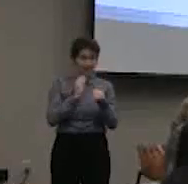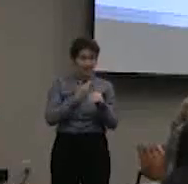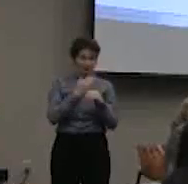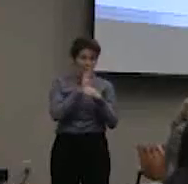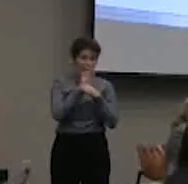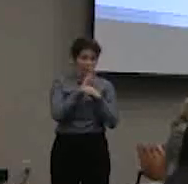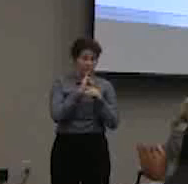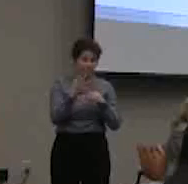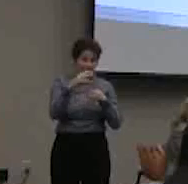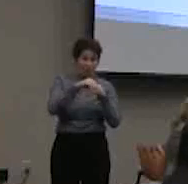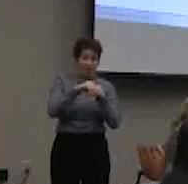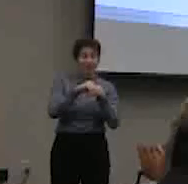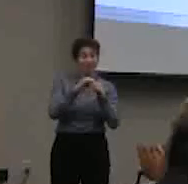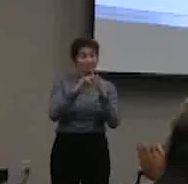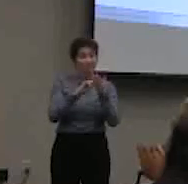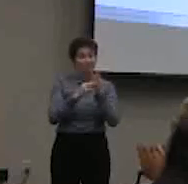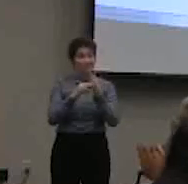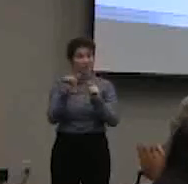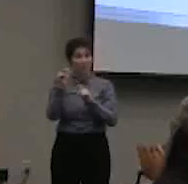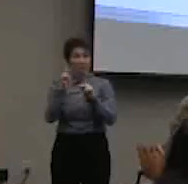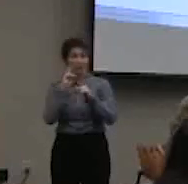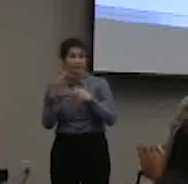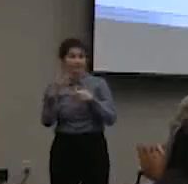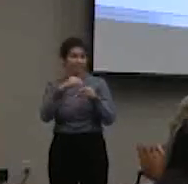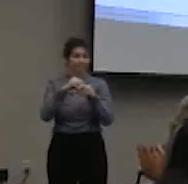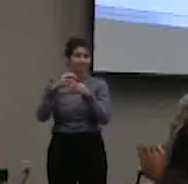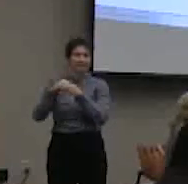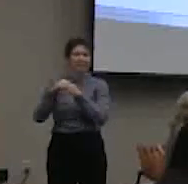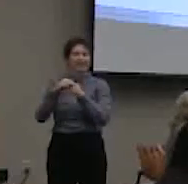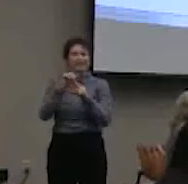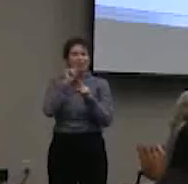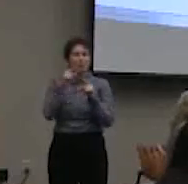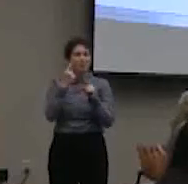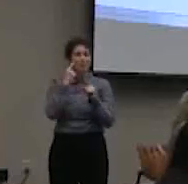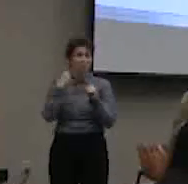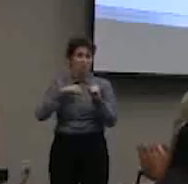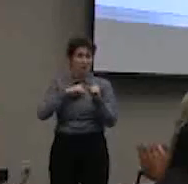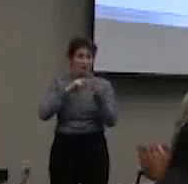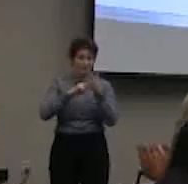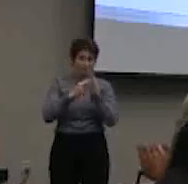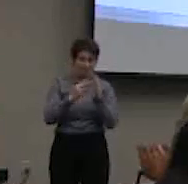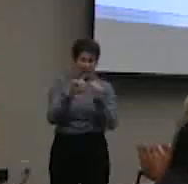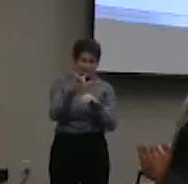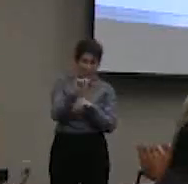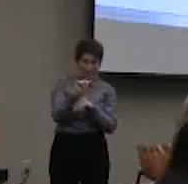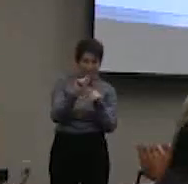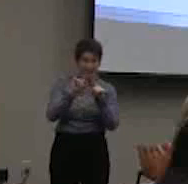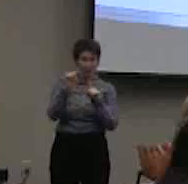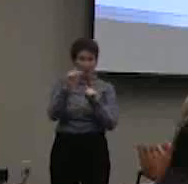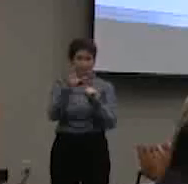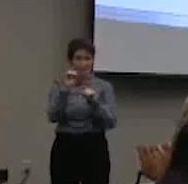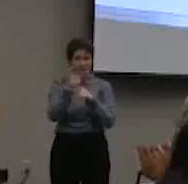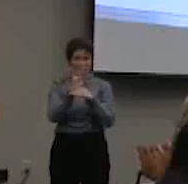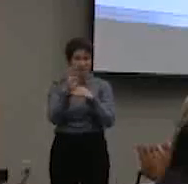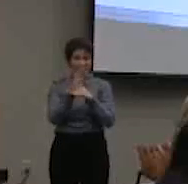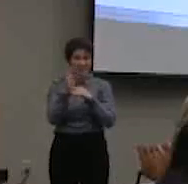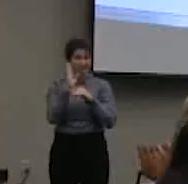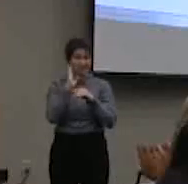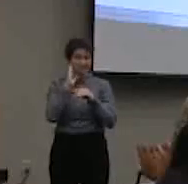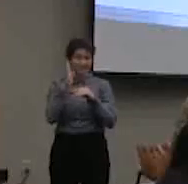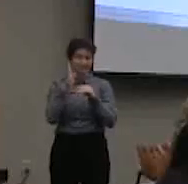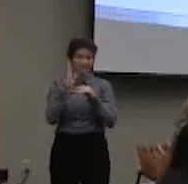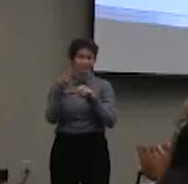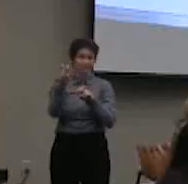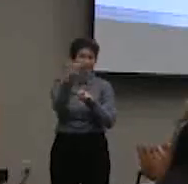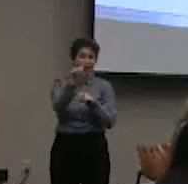go a long way, not only in the terms of what it means for us in Louisiana. Think of how many companies do business in Louisiana that do business in other states. And they're going to